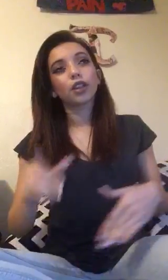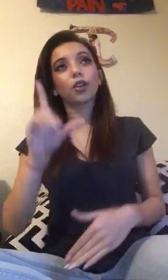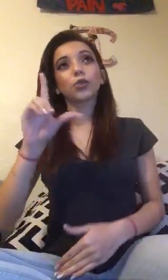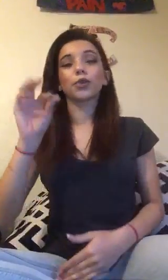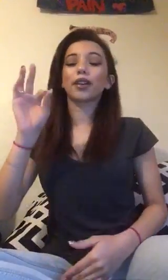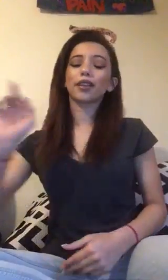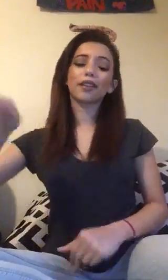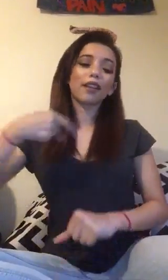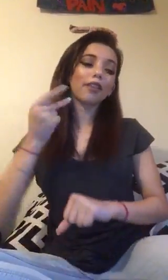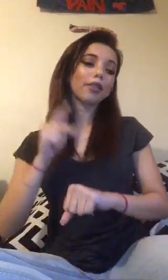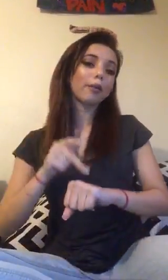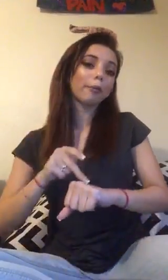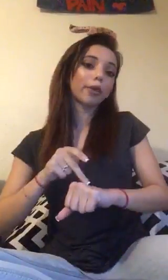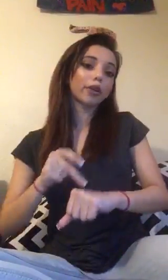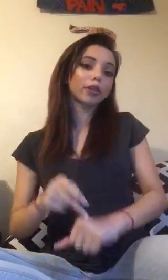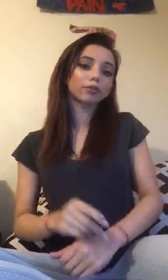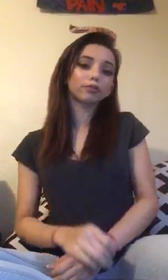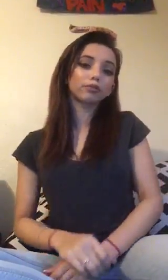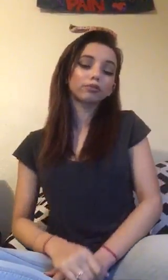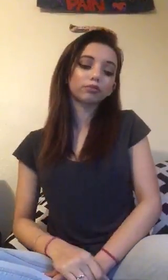down 29th Park.